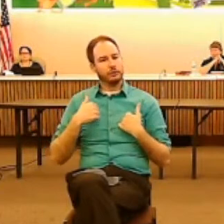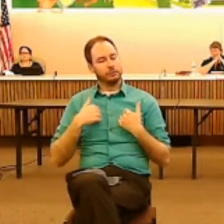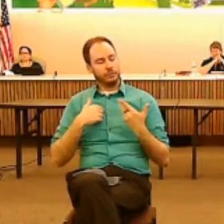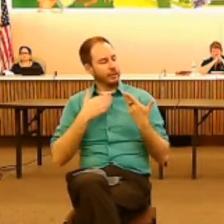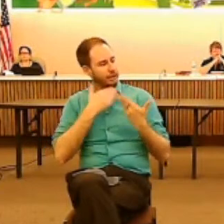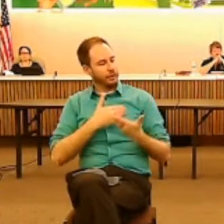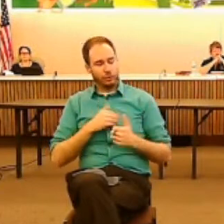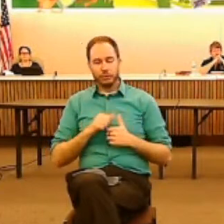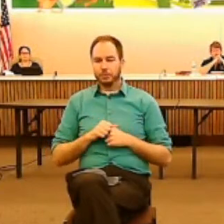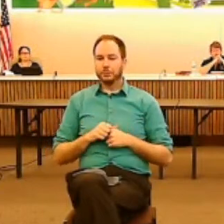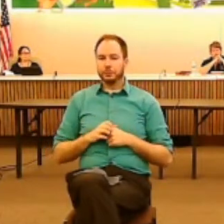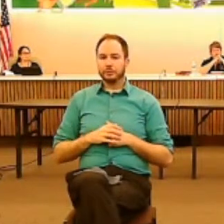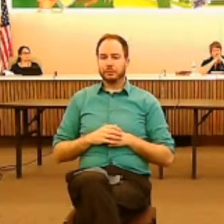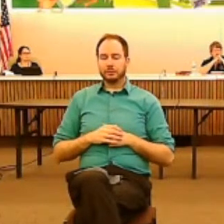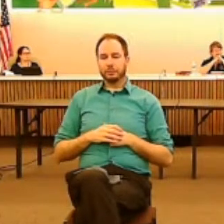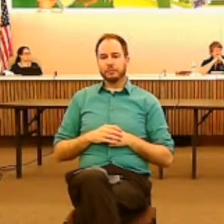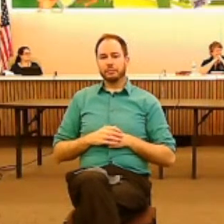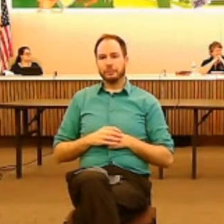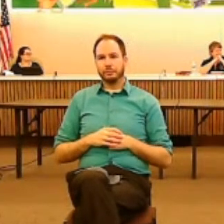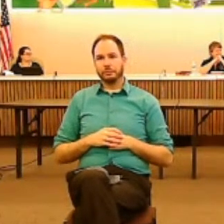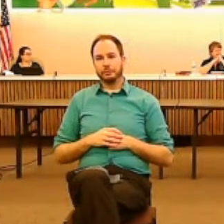So. It really does.